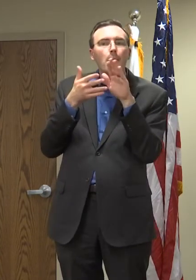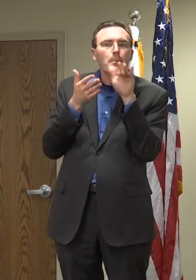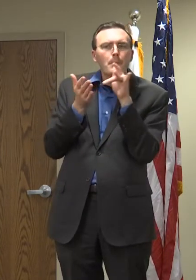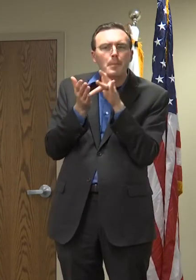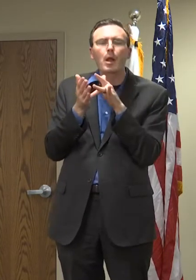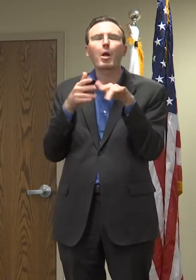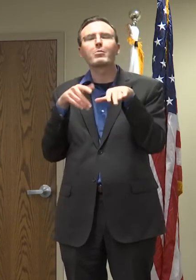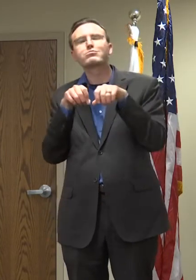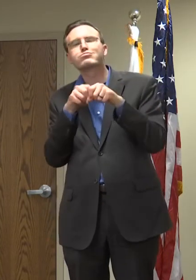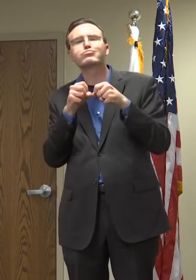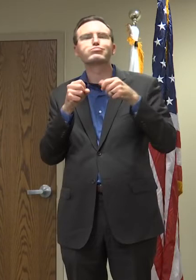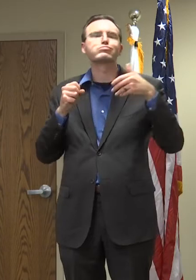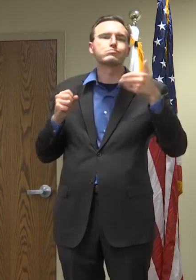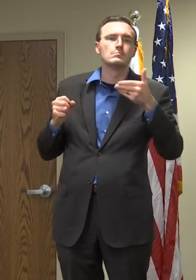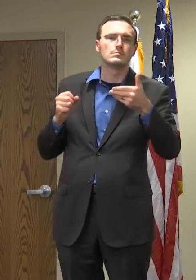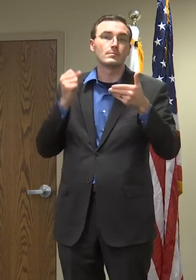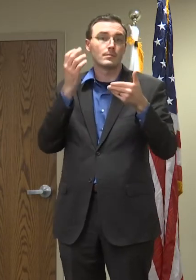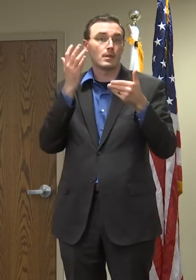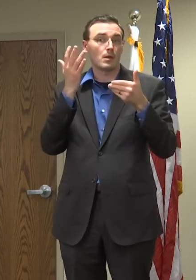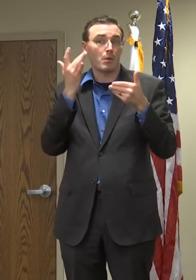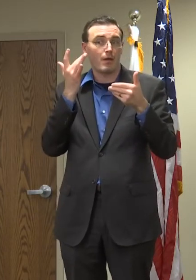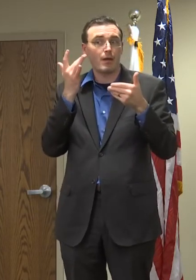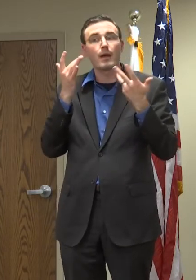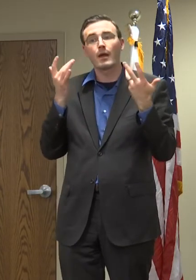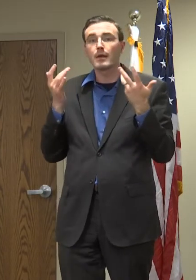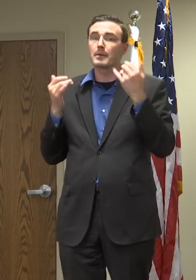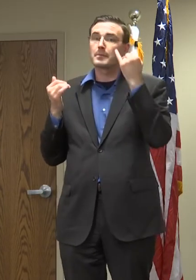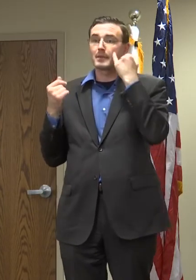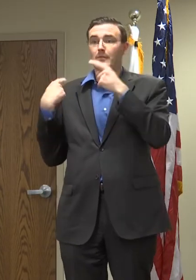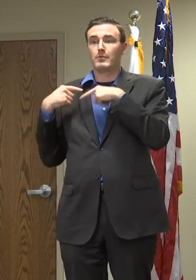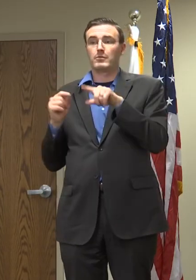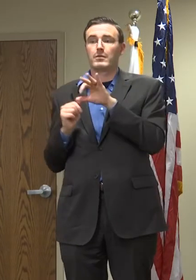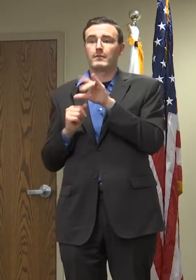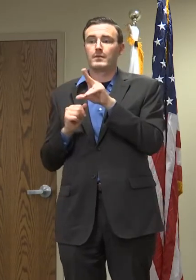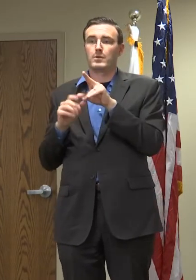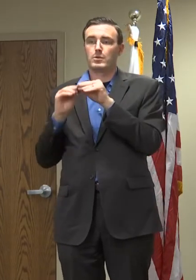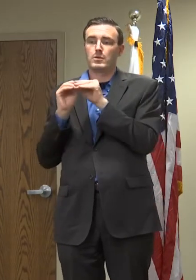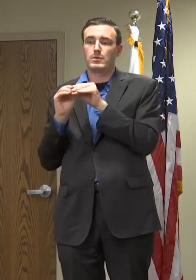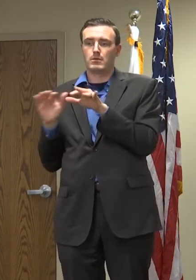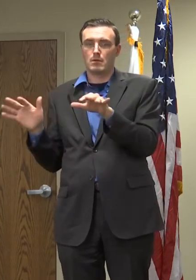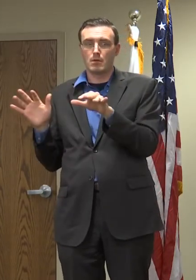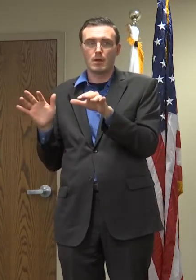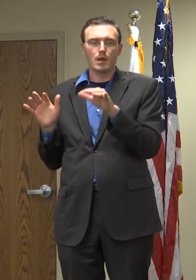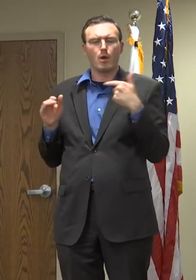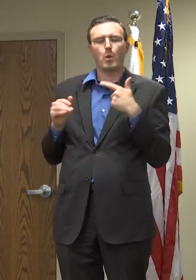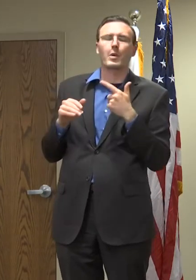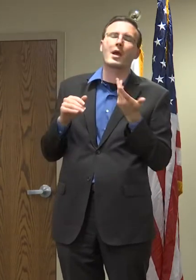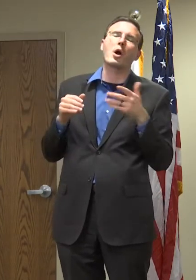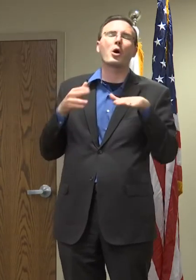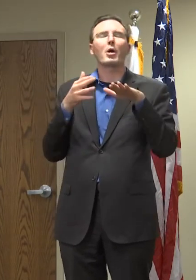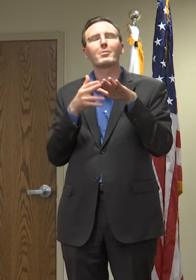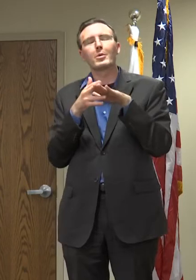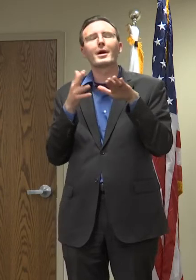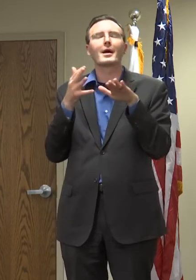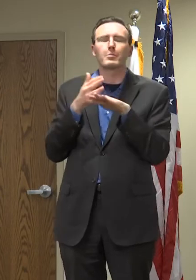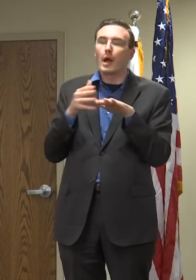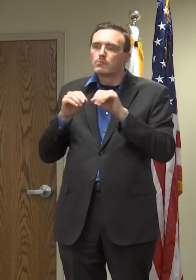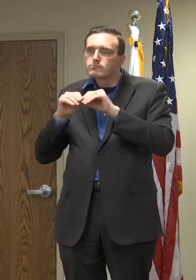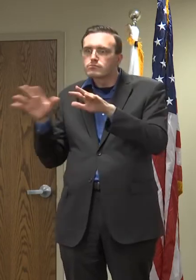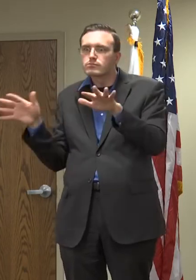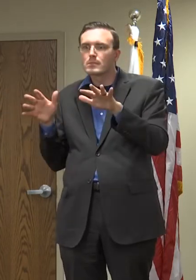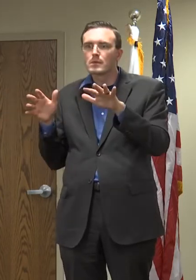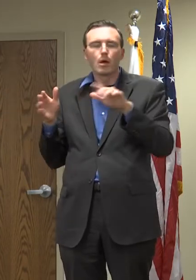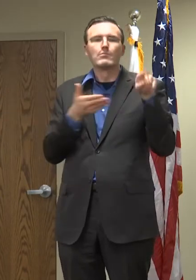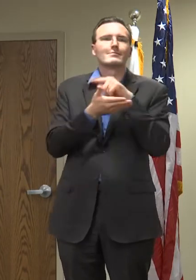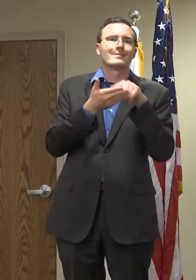to go shifting back and forth during peak flu season as well. There will be probably limitations